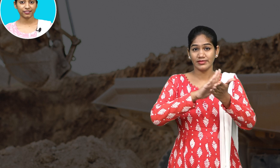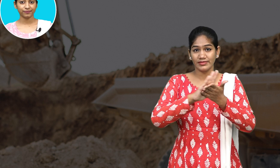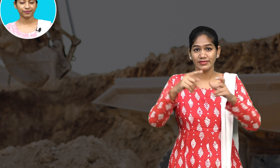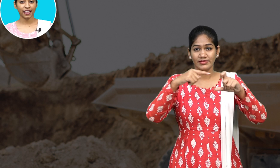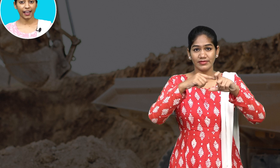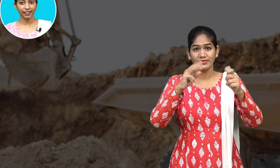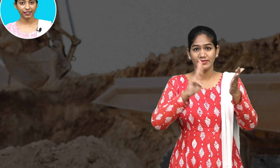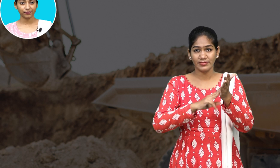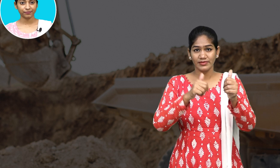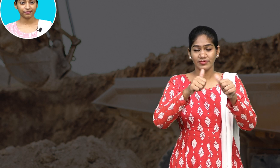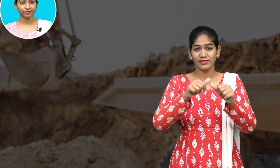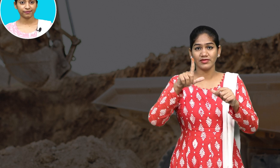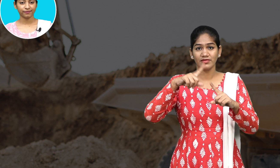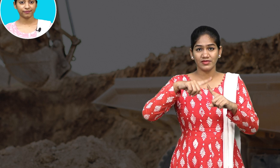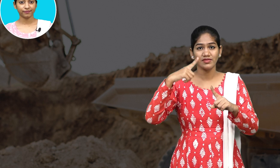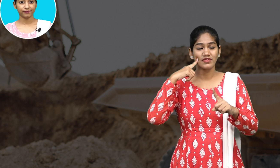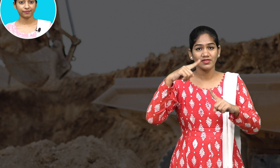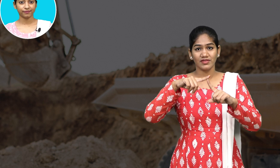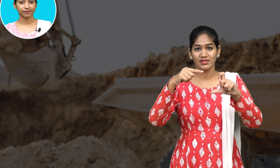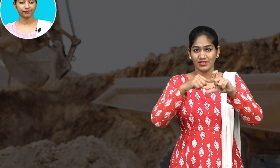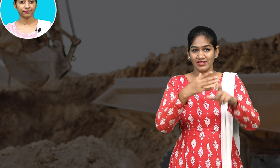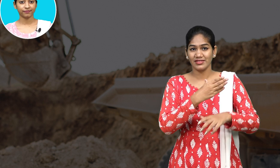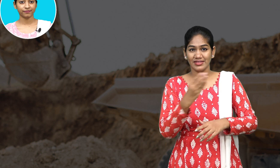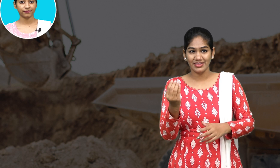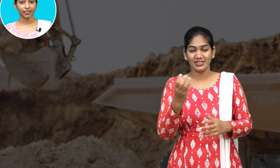hematite and